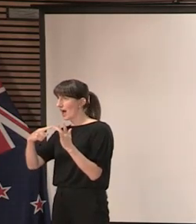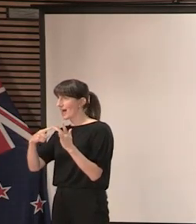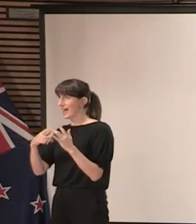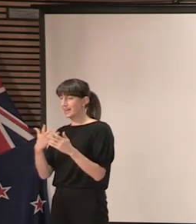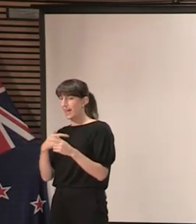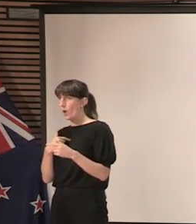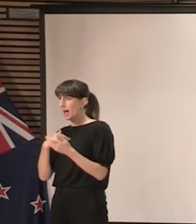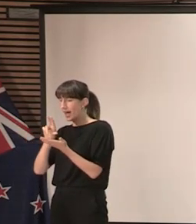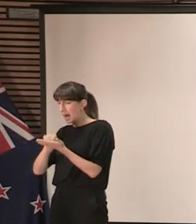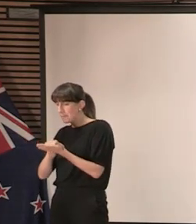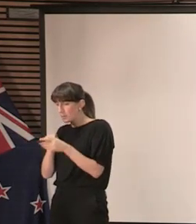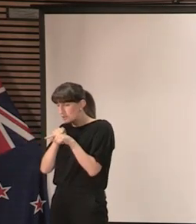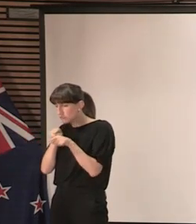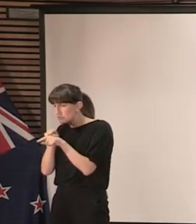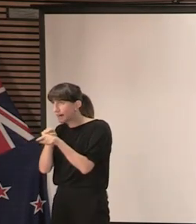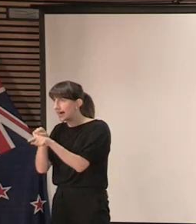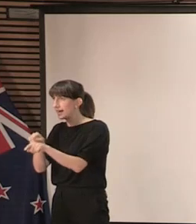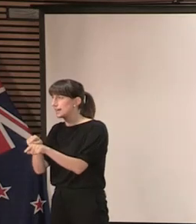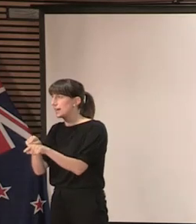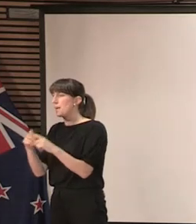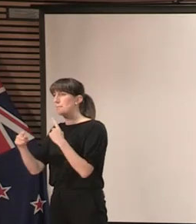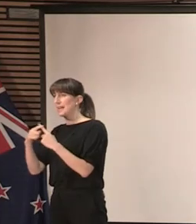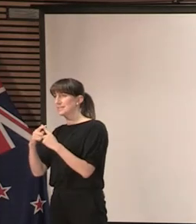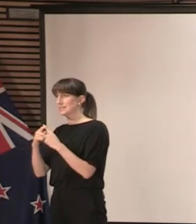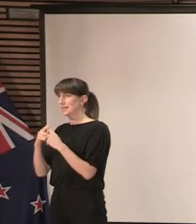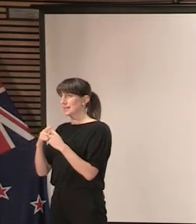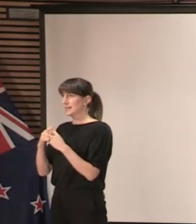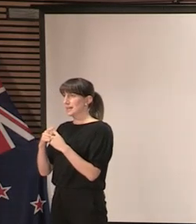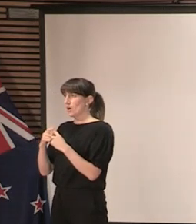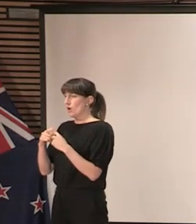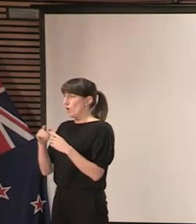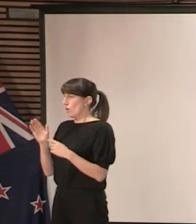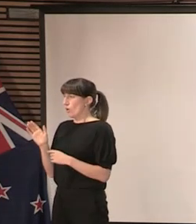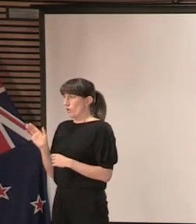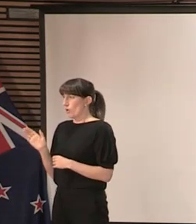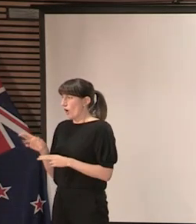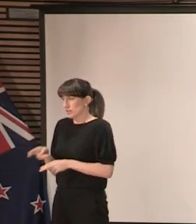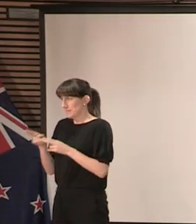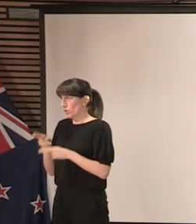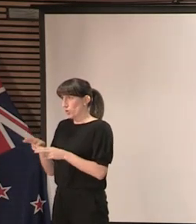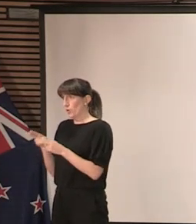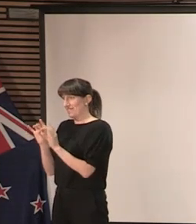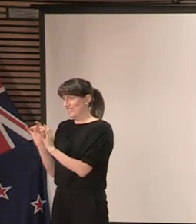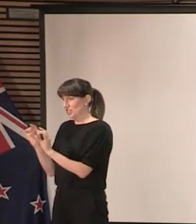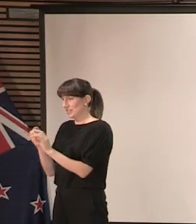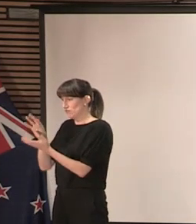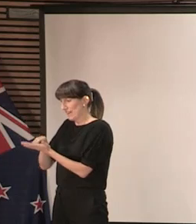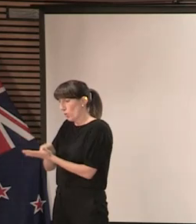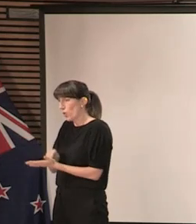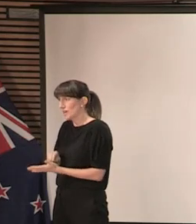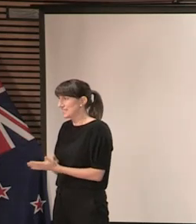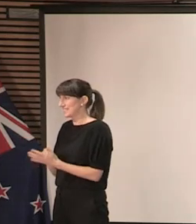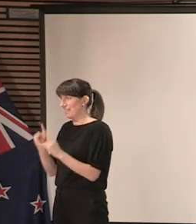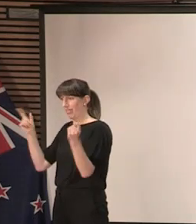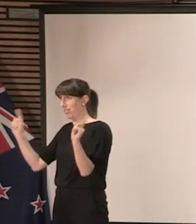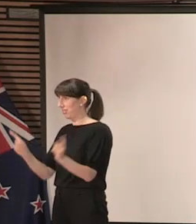called SARI, severe acute respiratory infections in hospital, have all plummeted, as we might expect over this last 3 to 4 weeks.